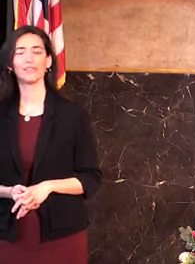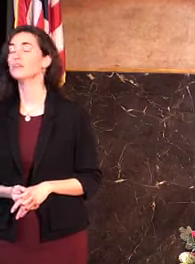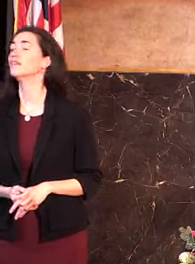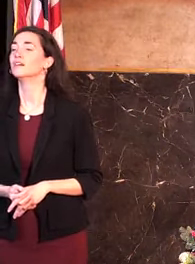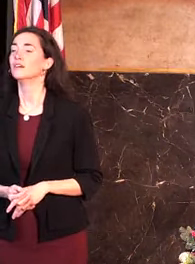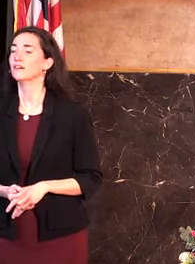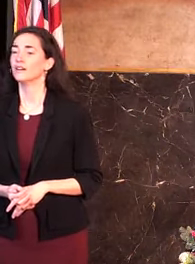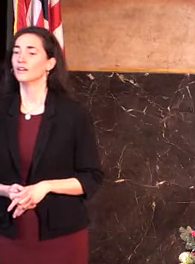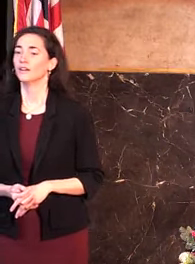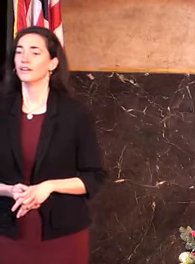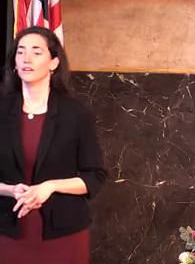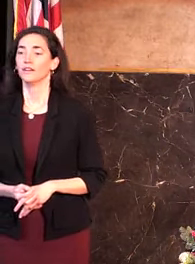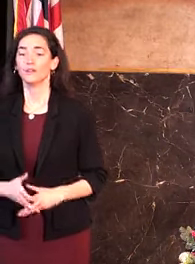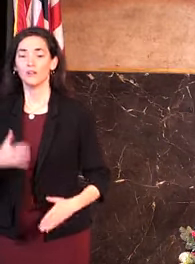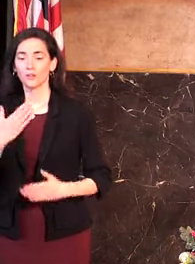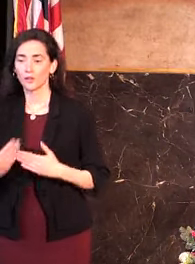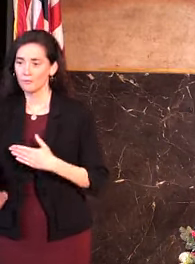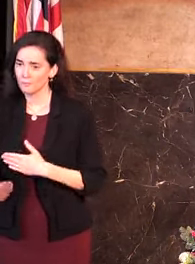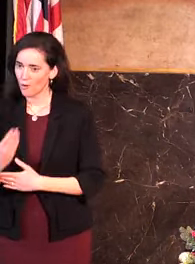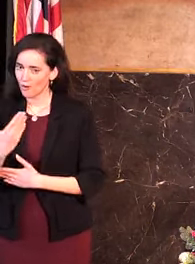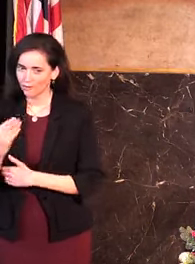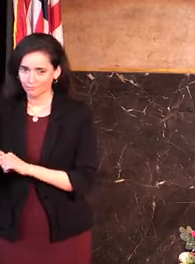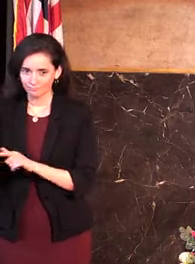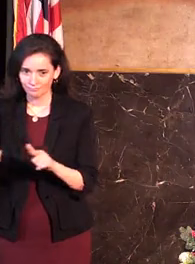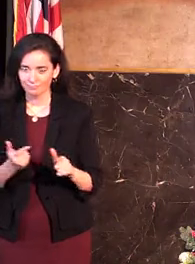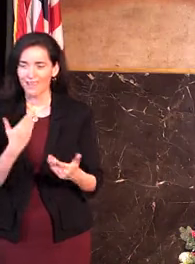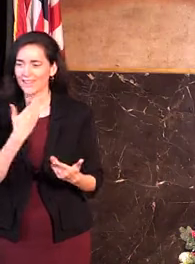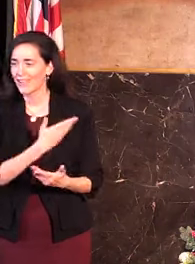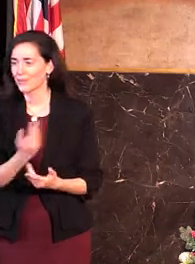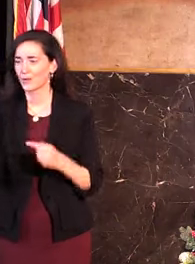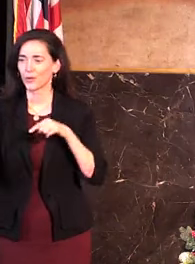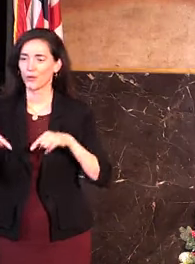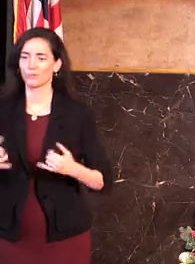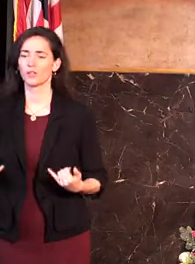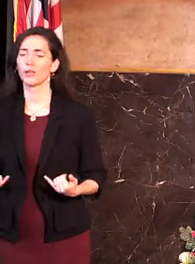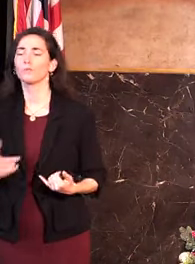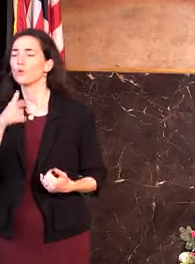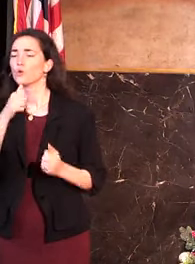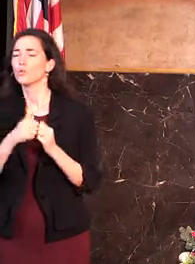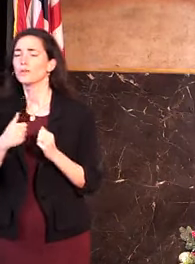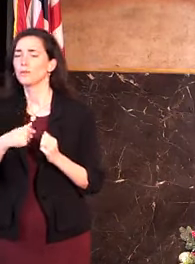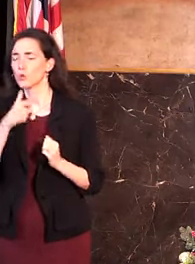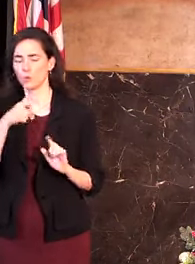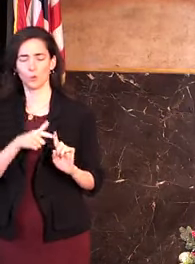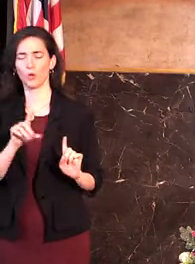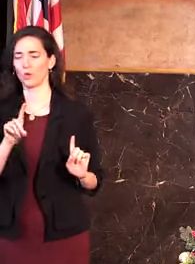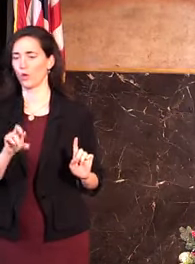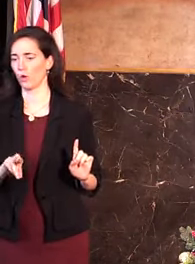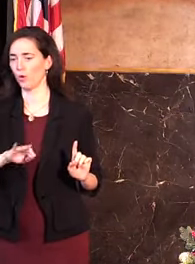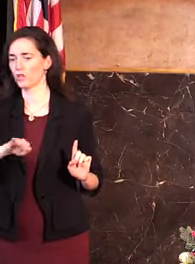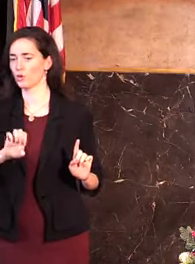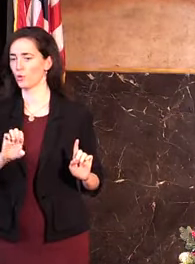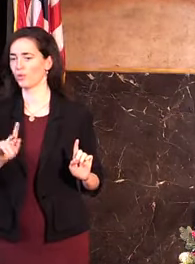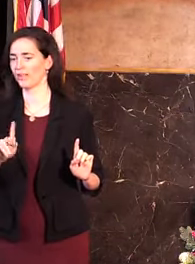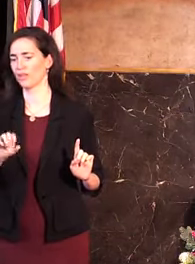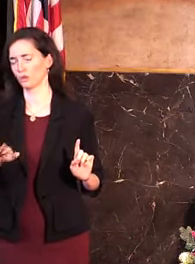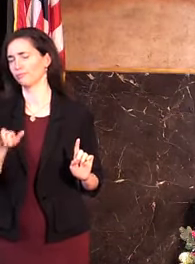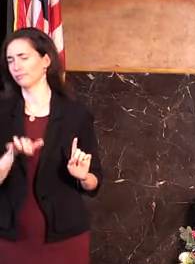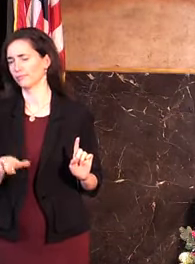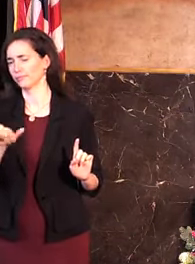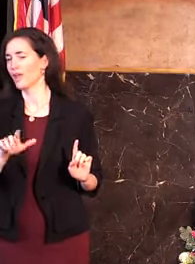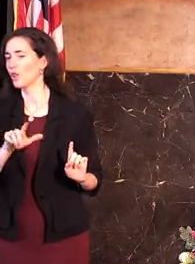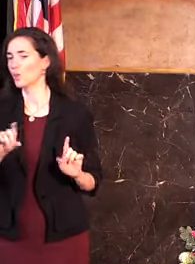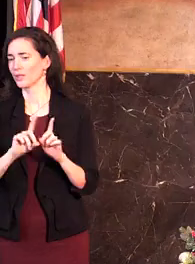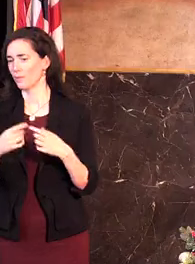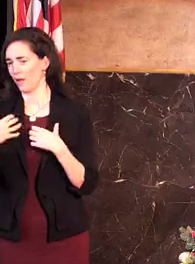Good morning, everybody, and thank you for being here today. I am joined by Dr. Joe Kanner, as usual, with the Louisiana Department of